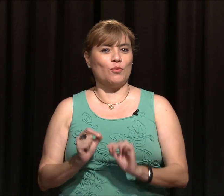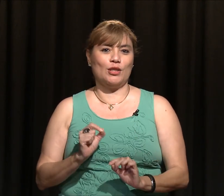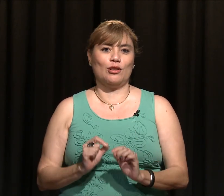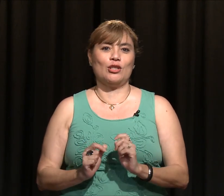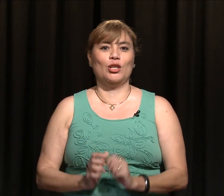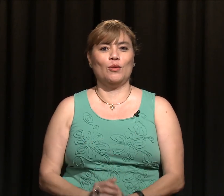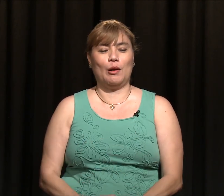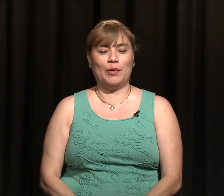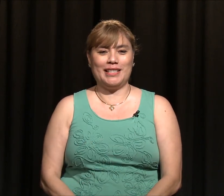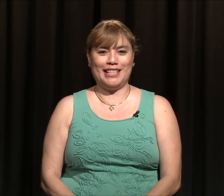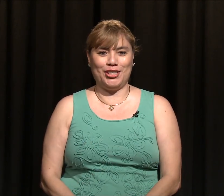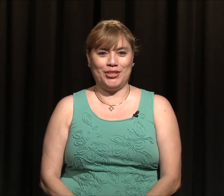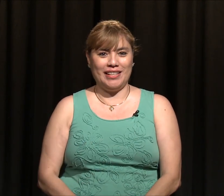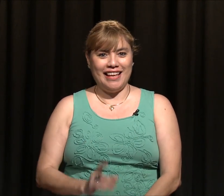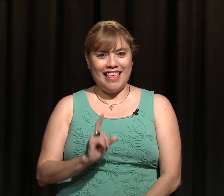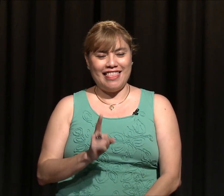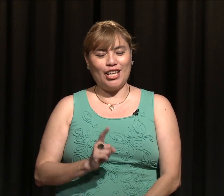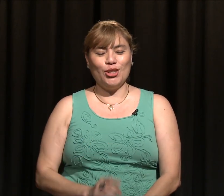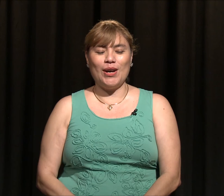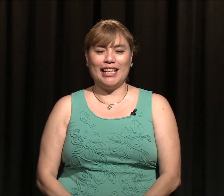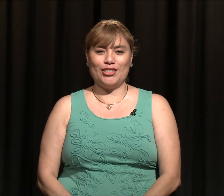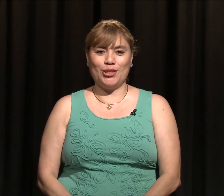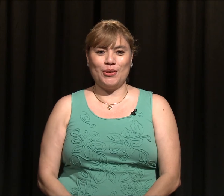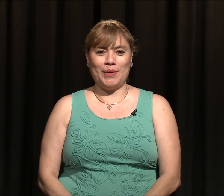whistles into our presentations. Thank you, and I'll see you around.